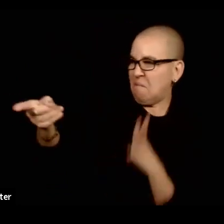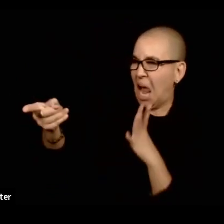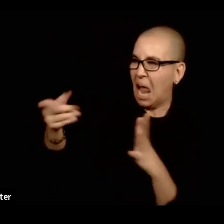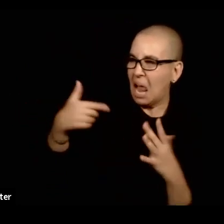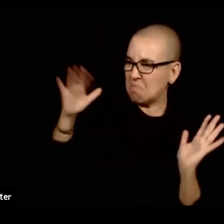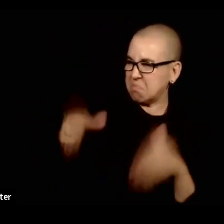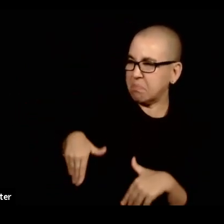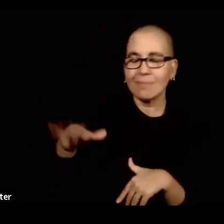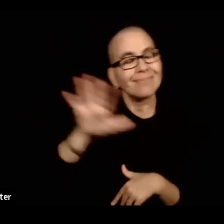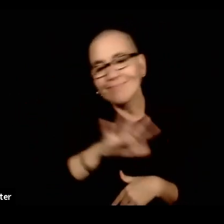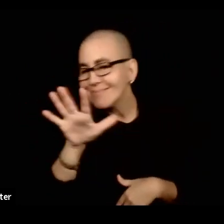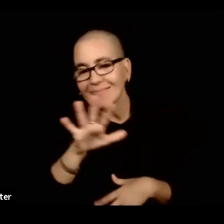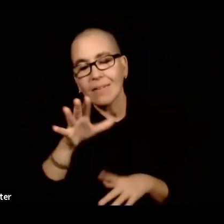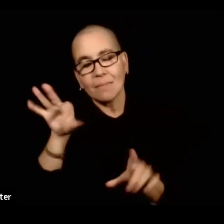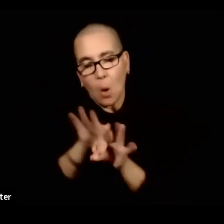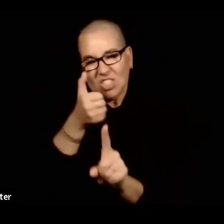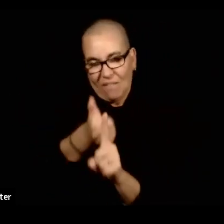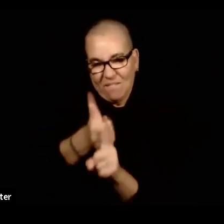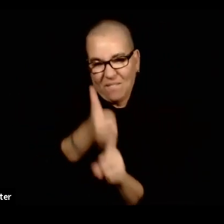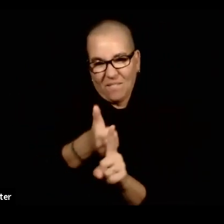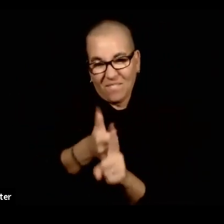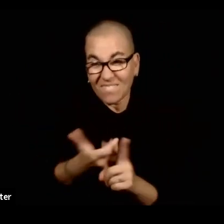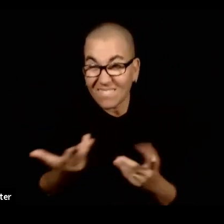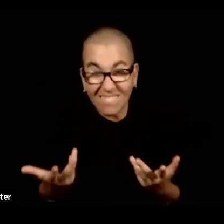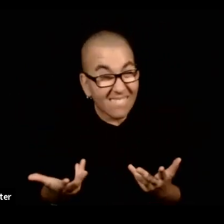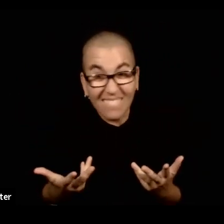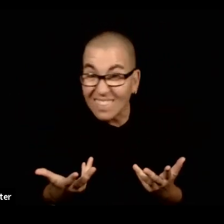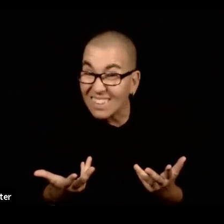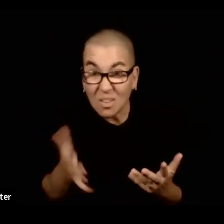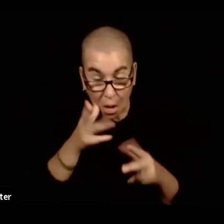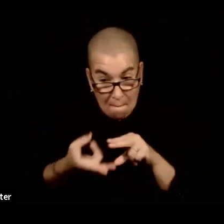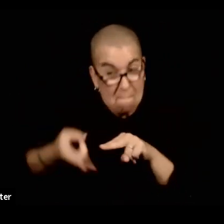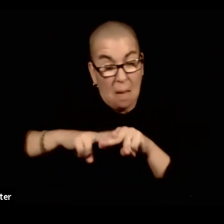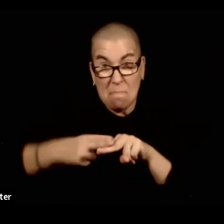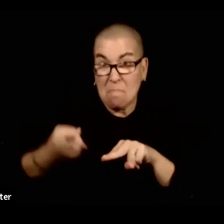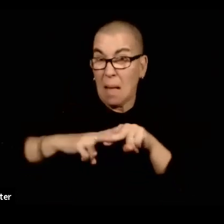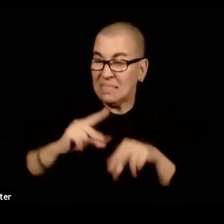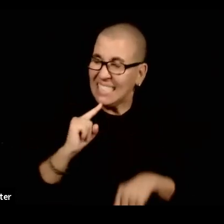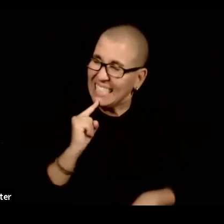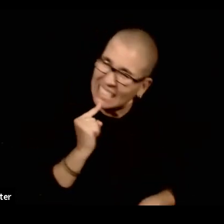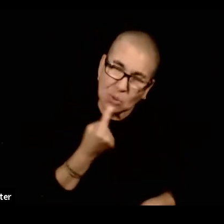you develop more severe symptoms, that your healthcare providers can treat you appropriately.